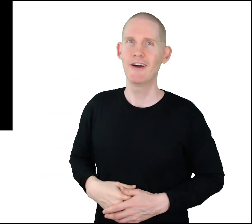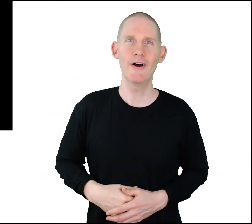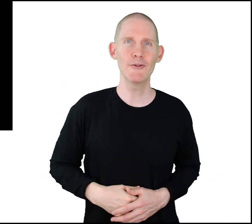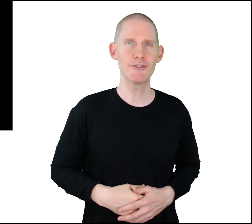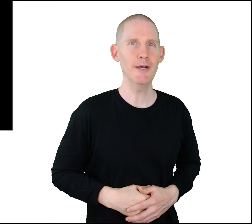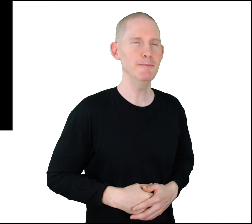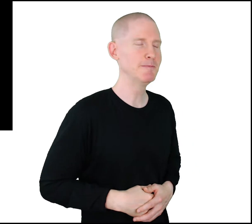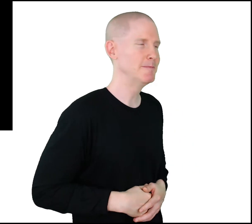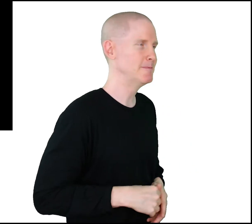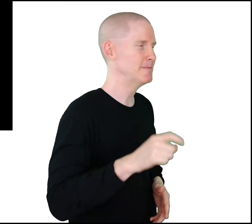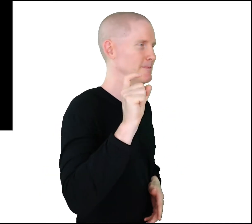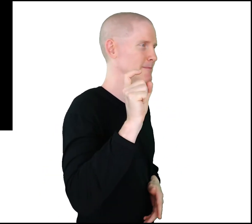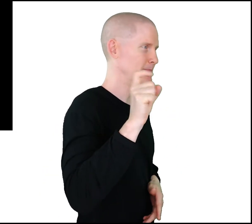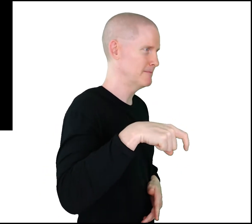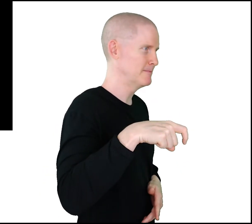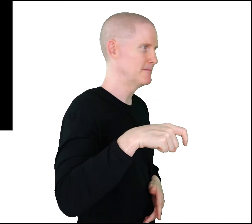Other side.